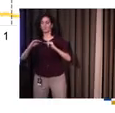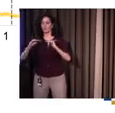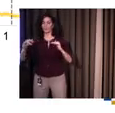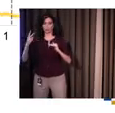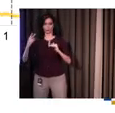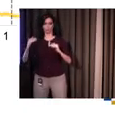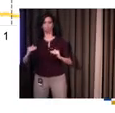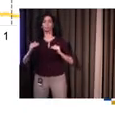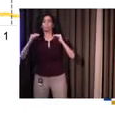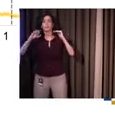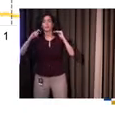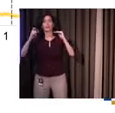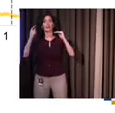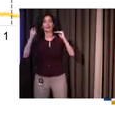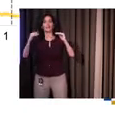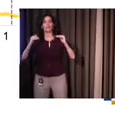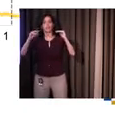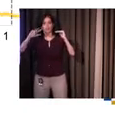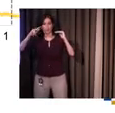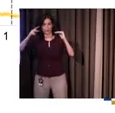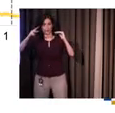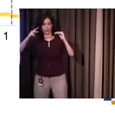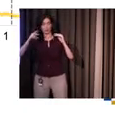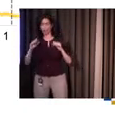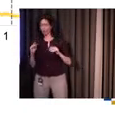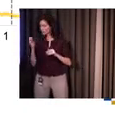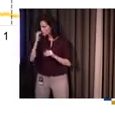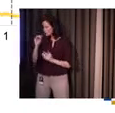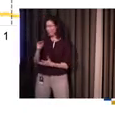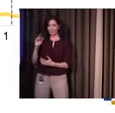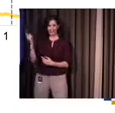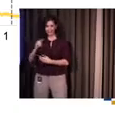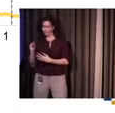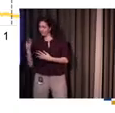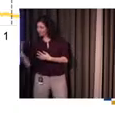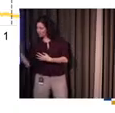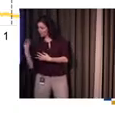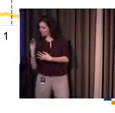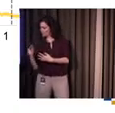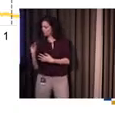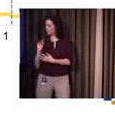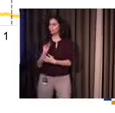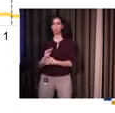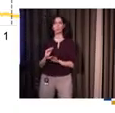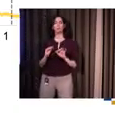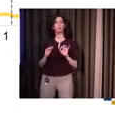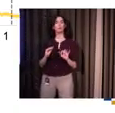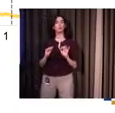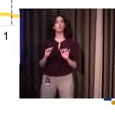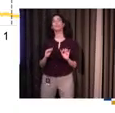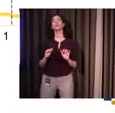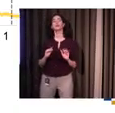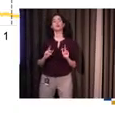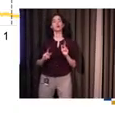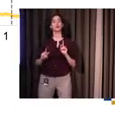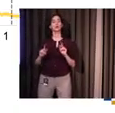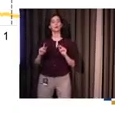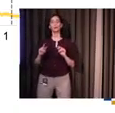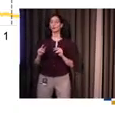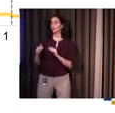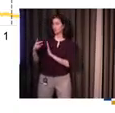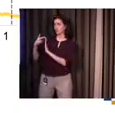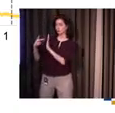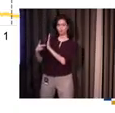11th. And when you map those out, you can really see that as people in Louisiana began following the